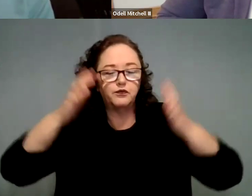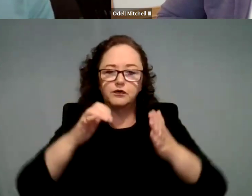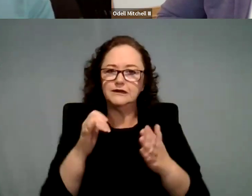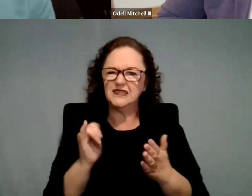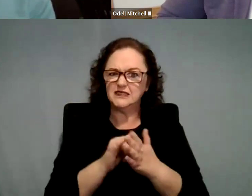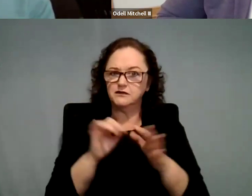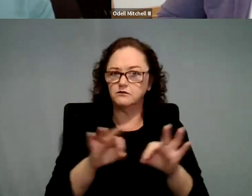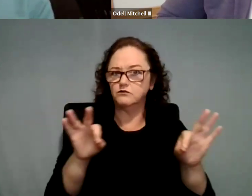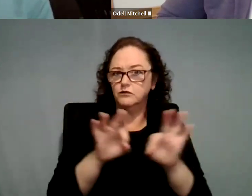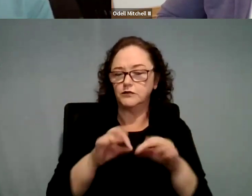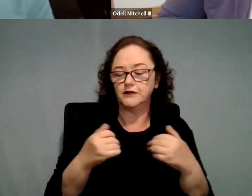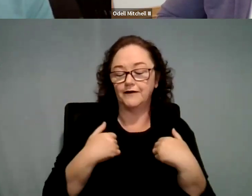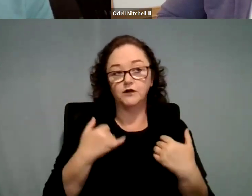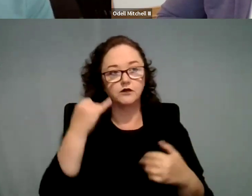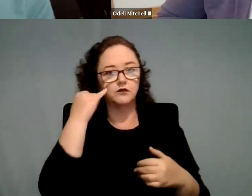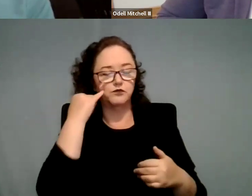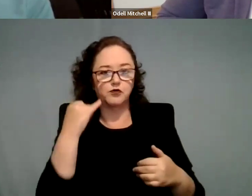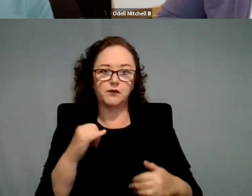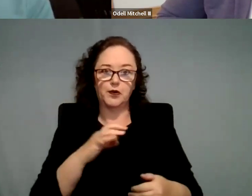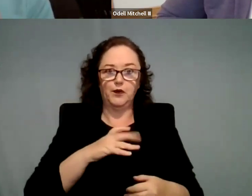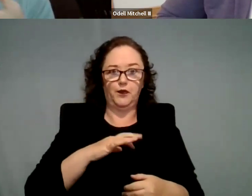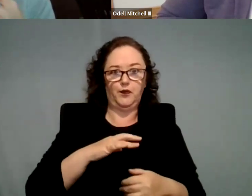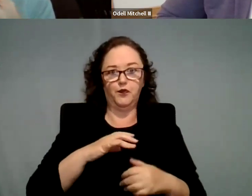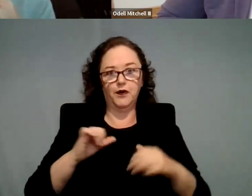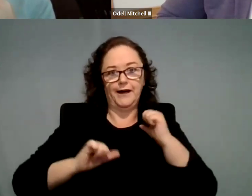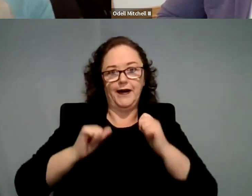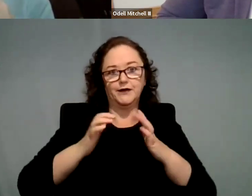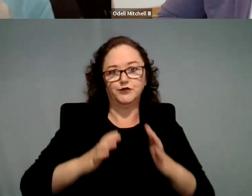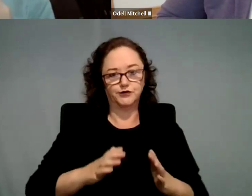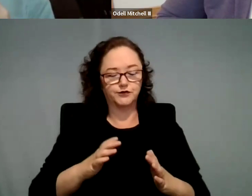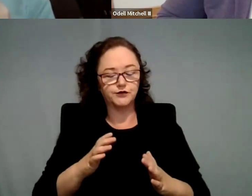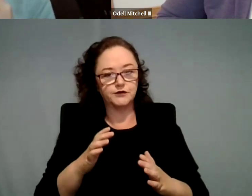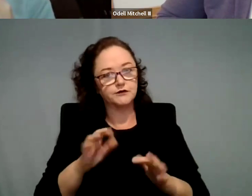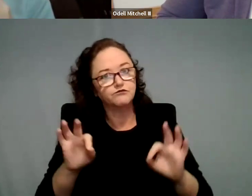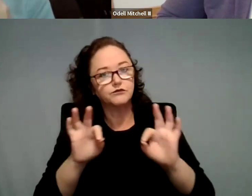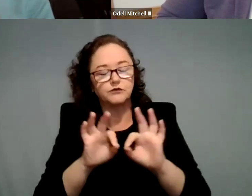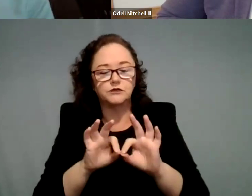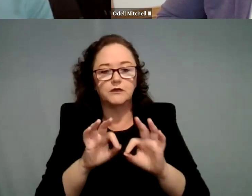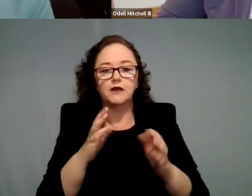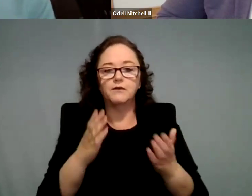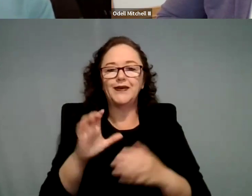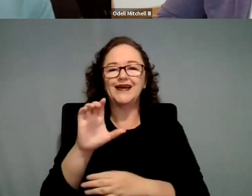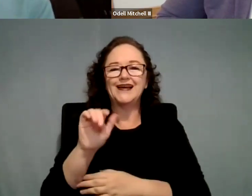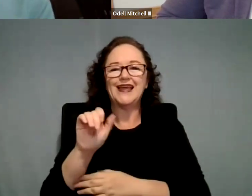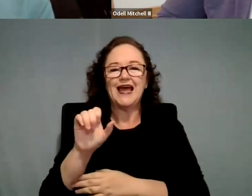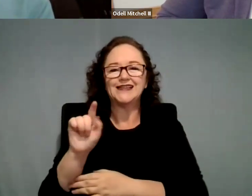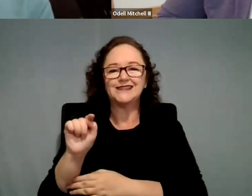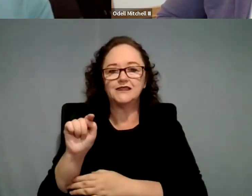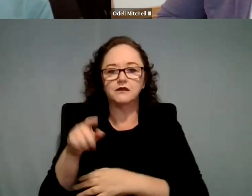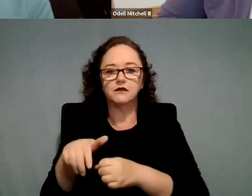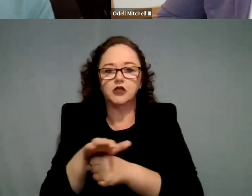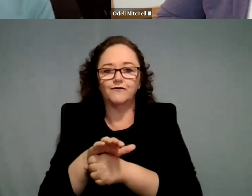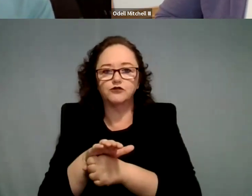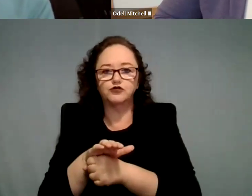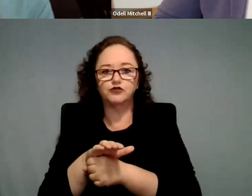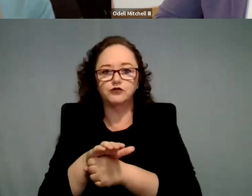you know, some A-list actors that are critical to your production, you may want to have something that's called cast coverage, which